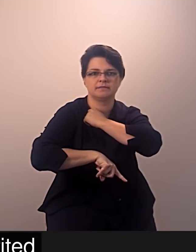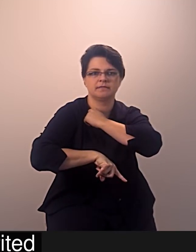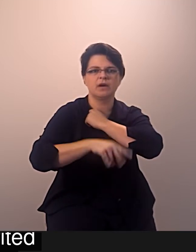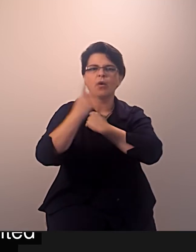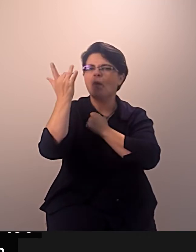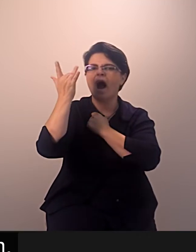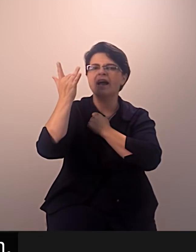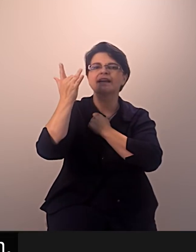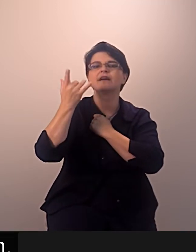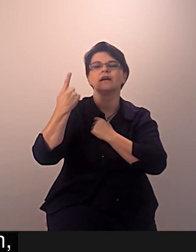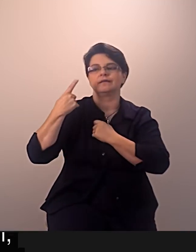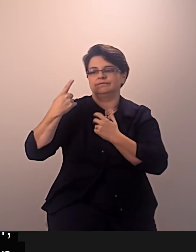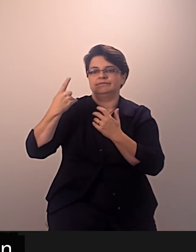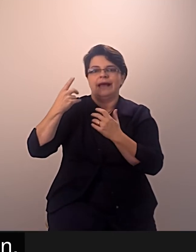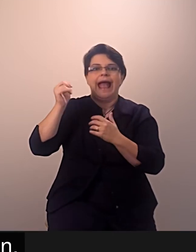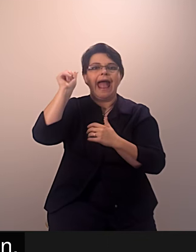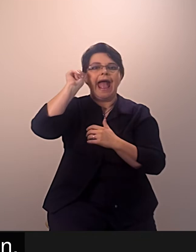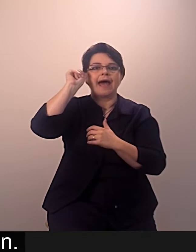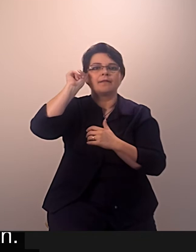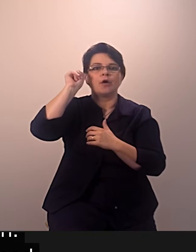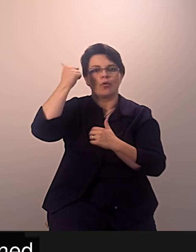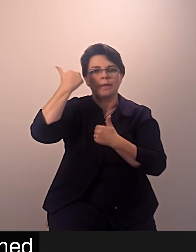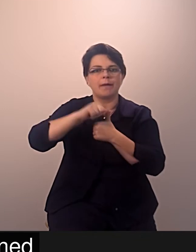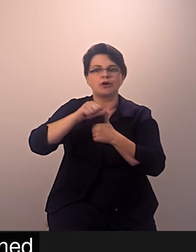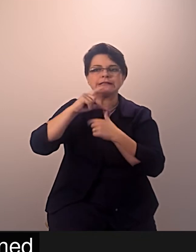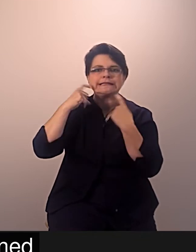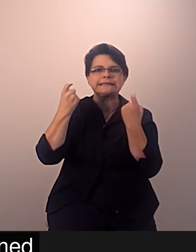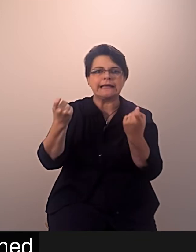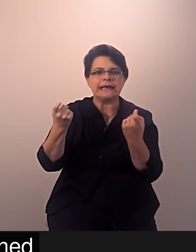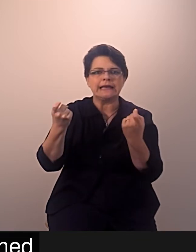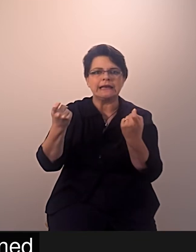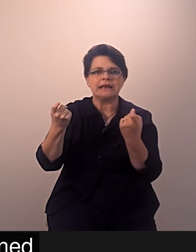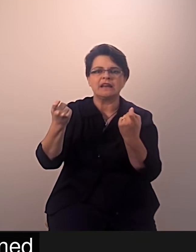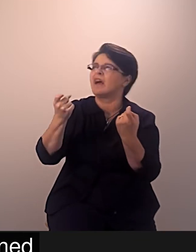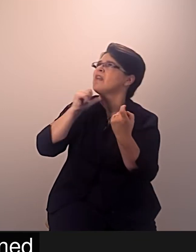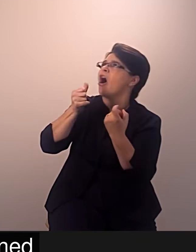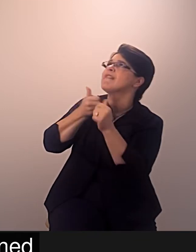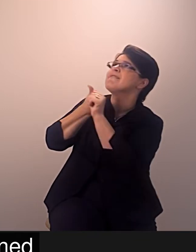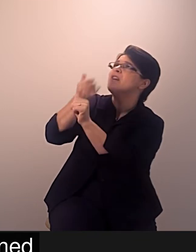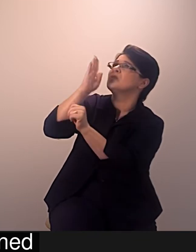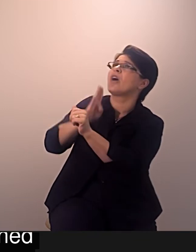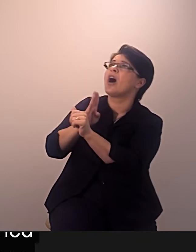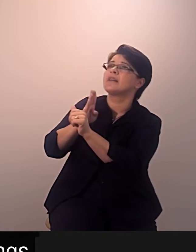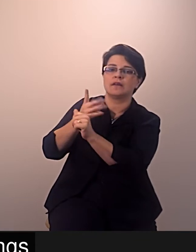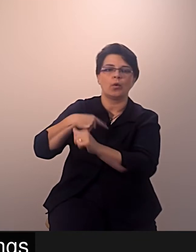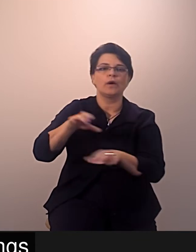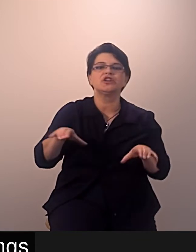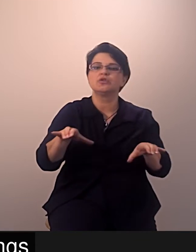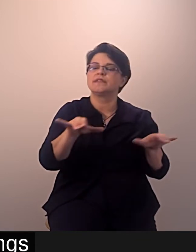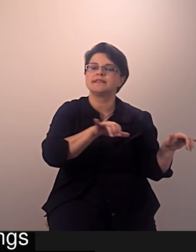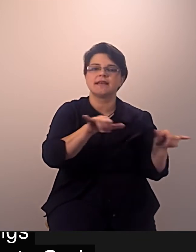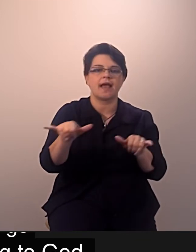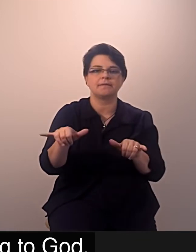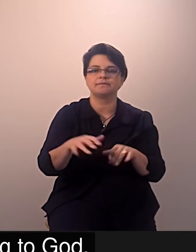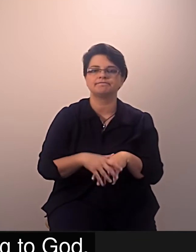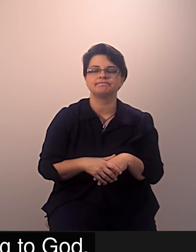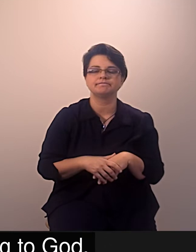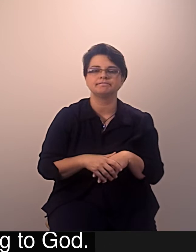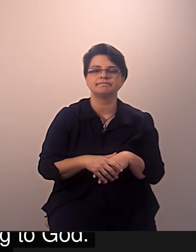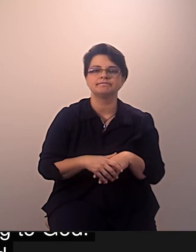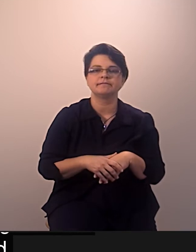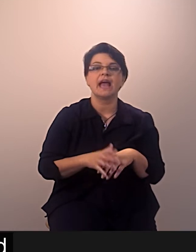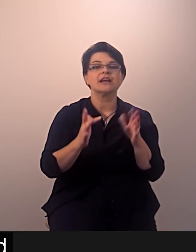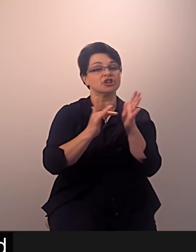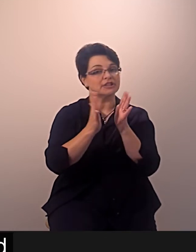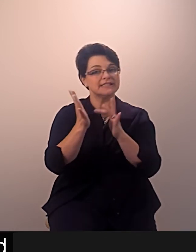man. We have sinned by doing things that are displeasing to God. Jesus said that we